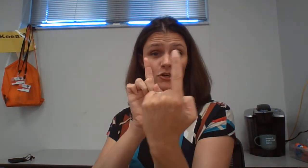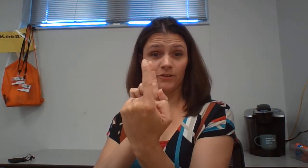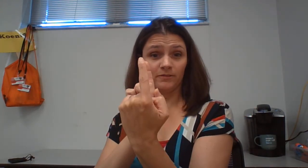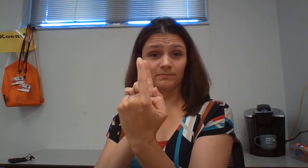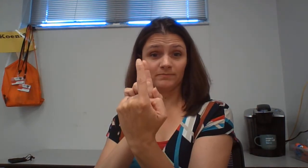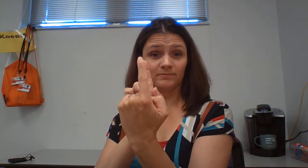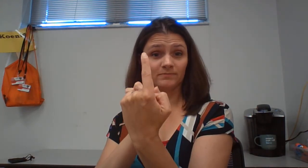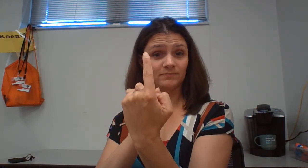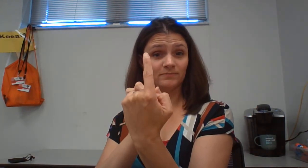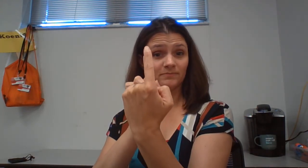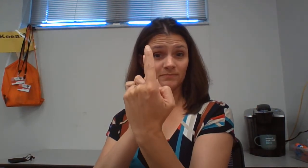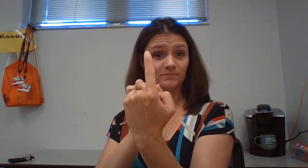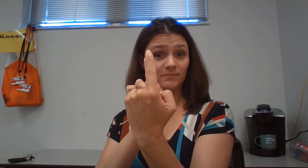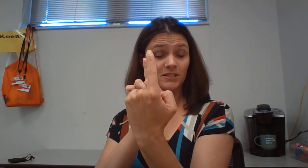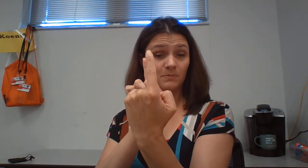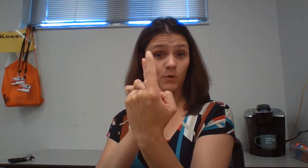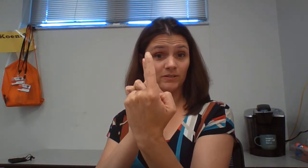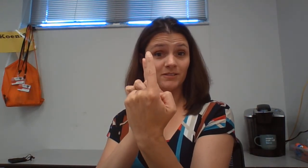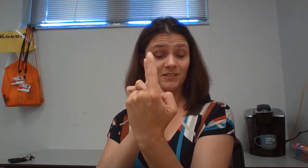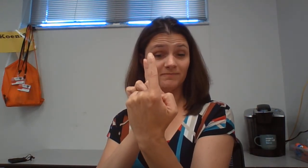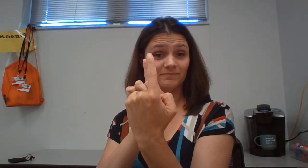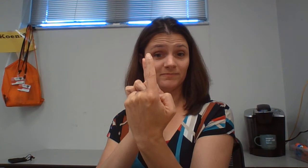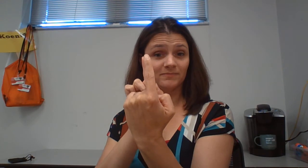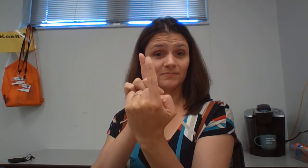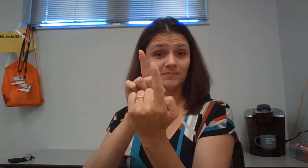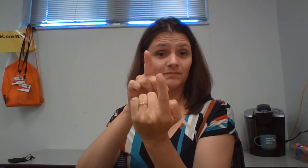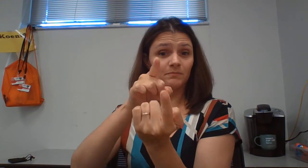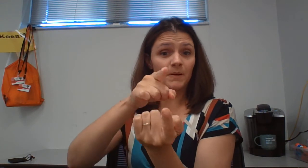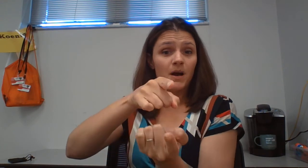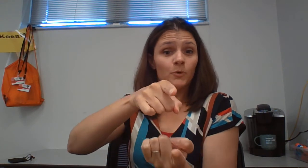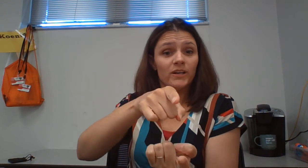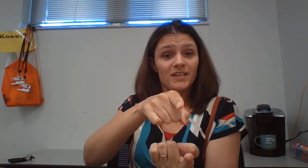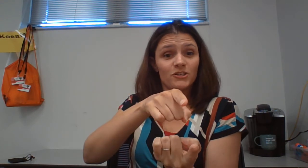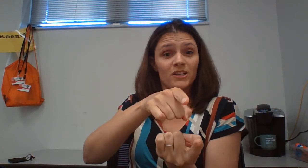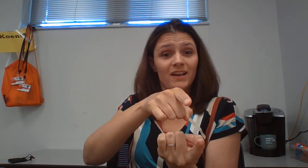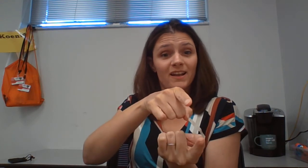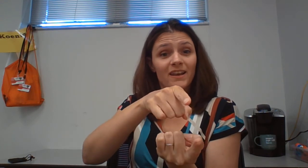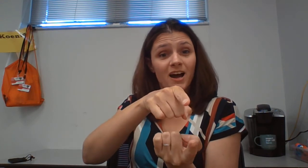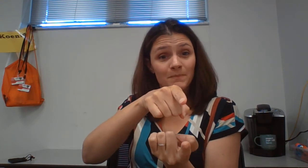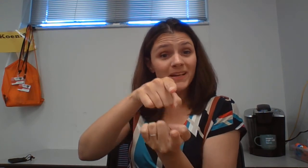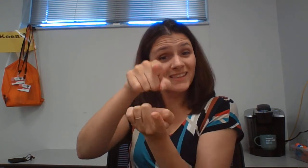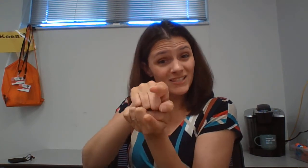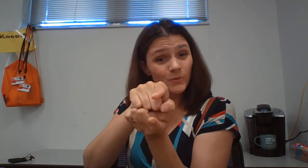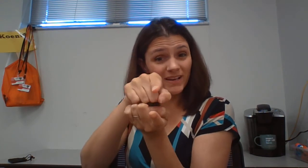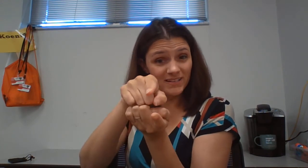each other is important. My palm orientation not being this way is